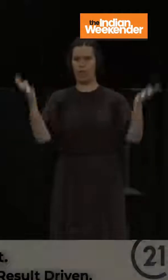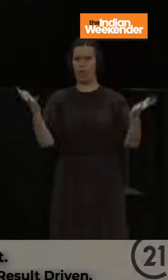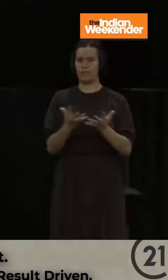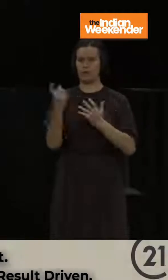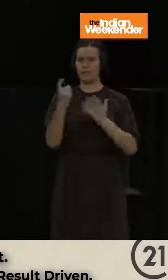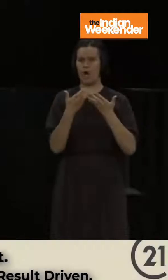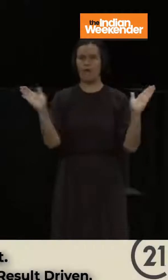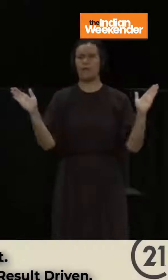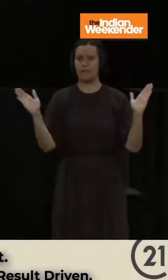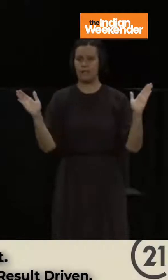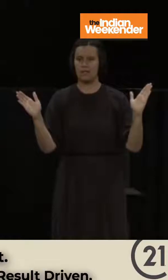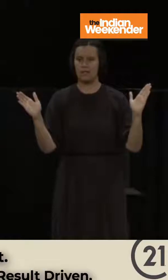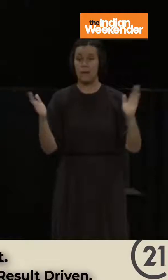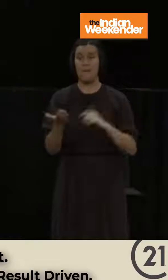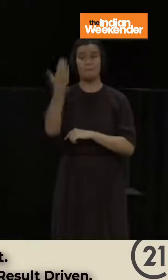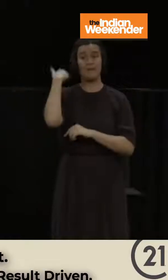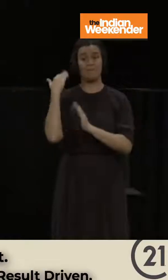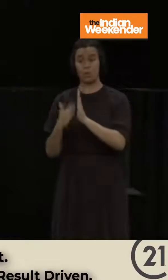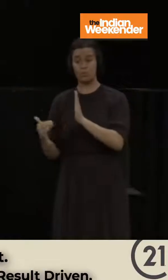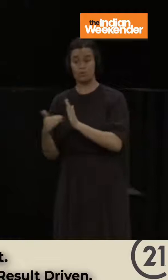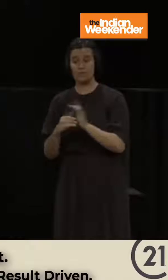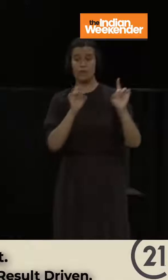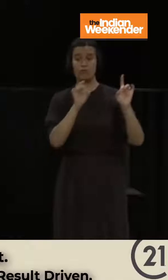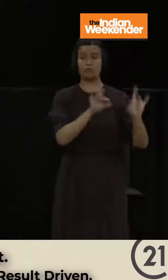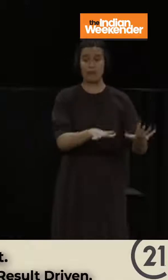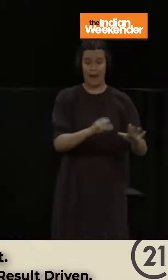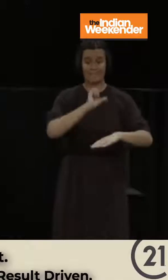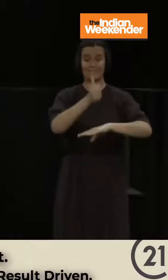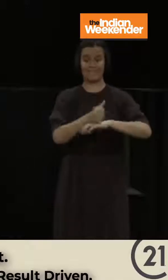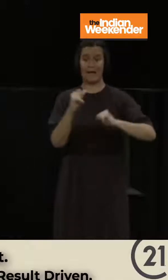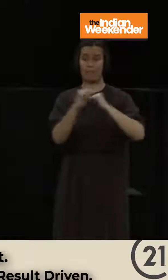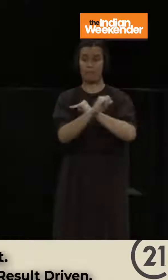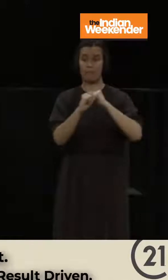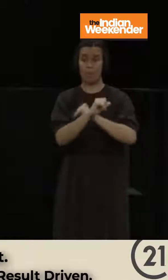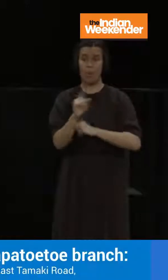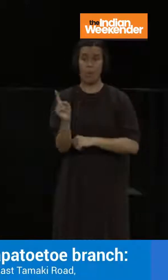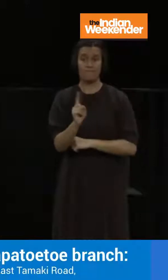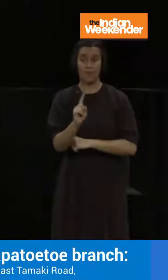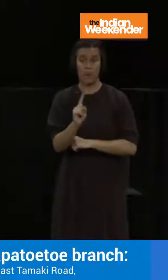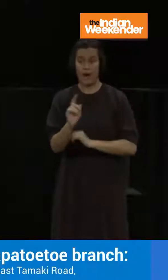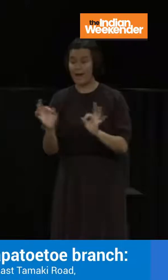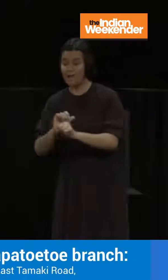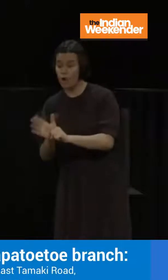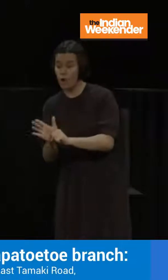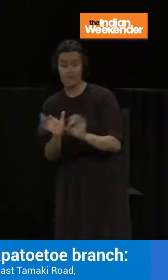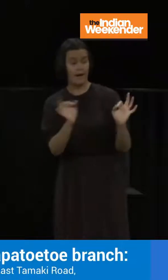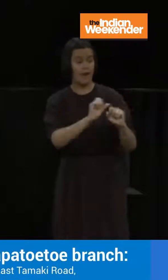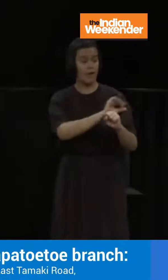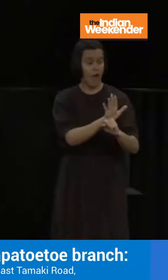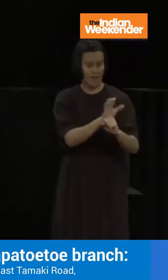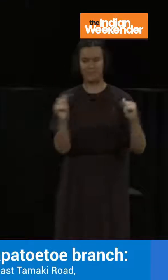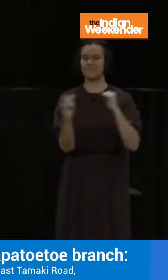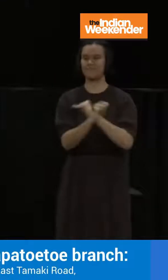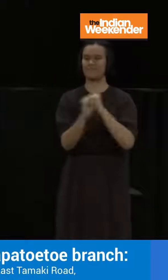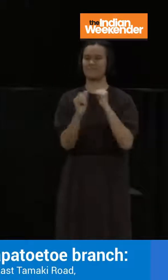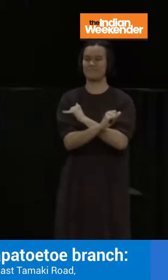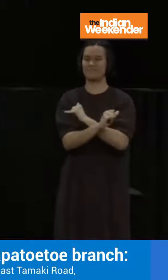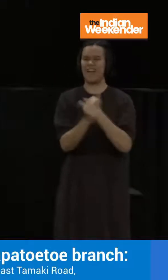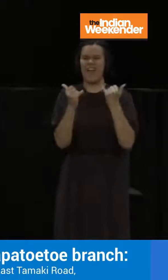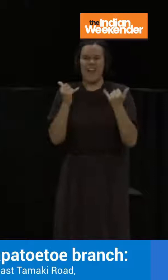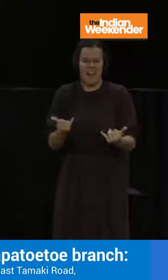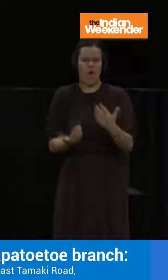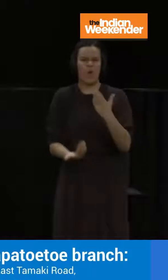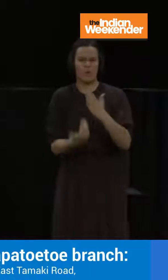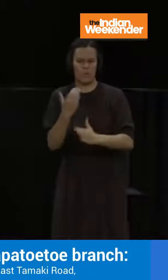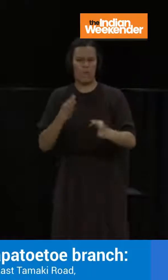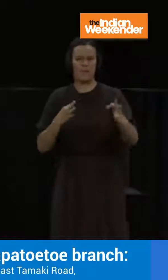that was established when there was no COVID-19 in New Zealand or Australia, and that is no longer the case on either side of the Tasman. So I think we're now moving into a